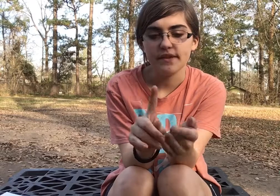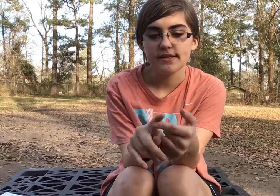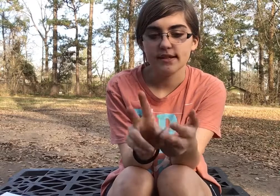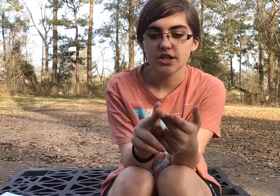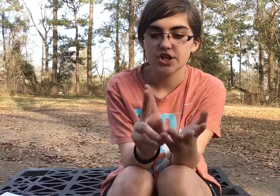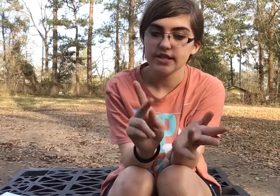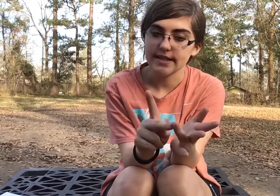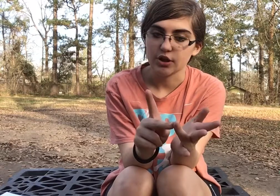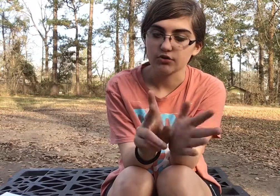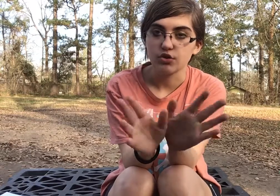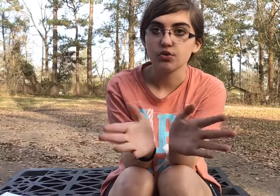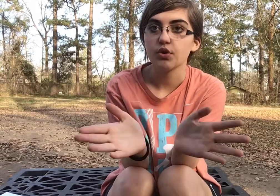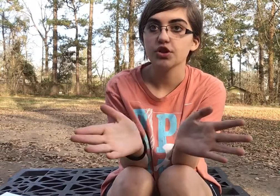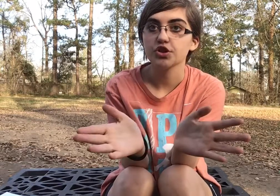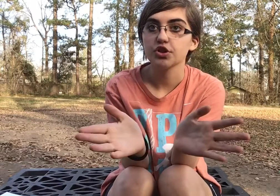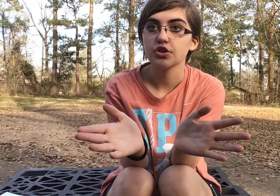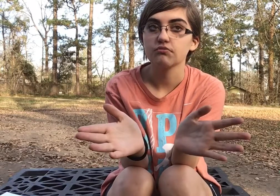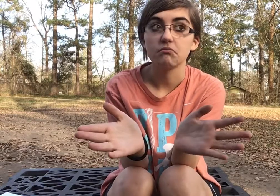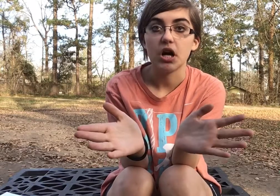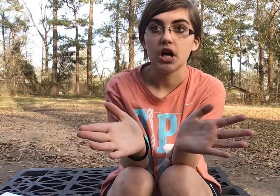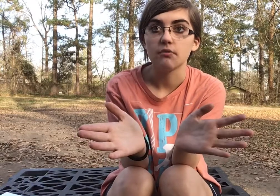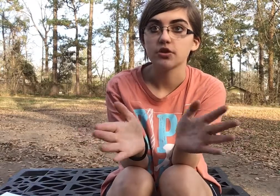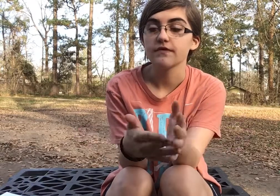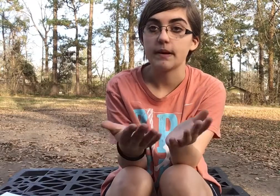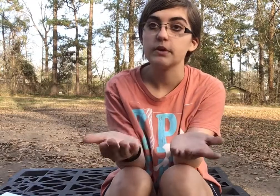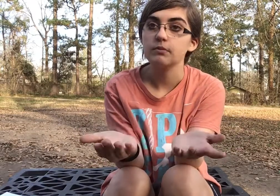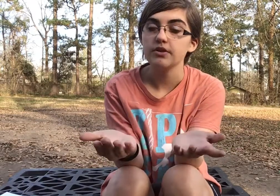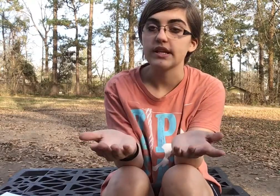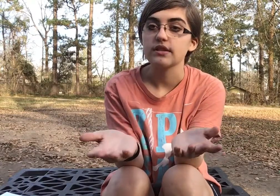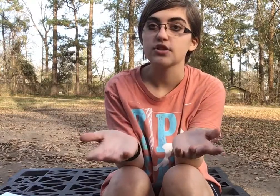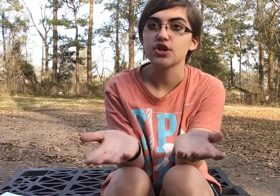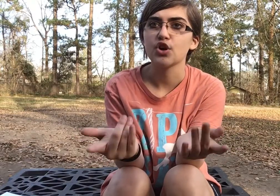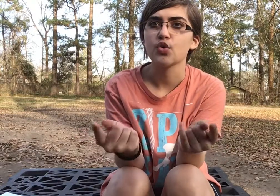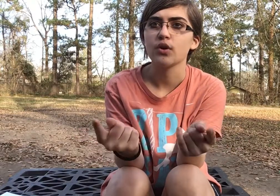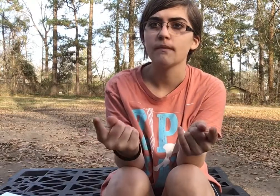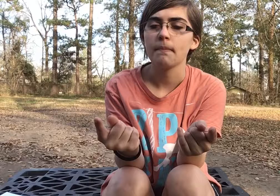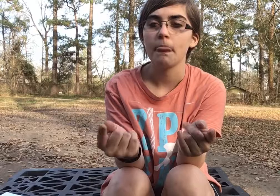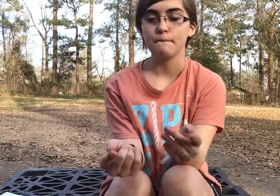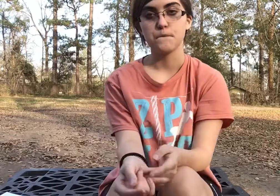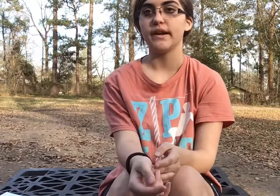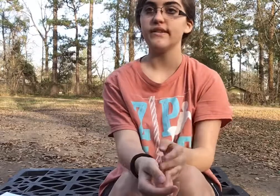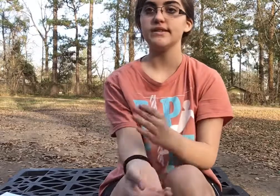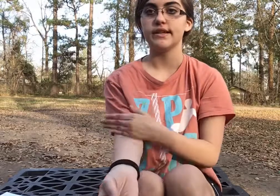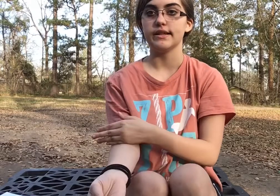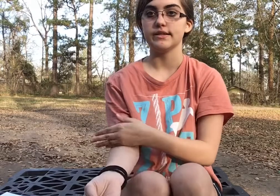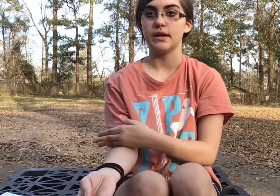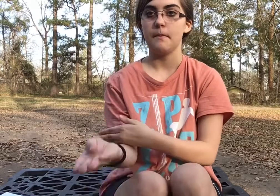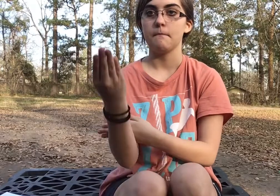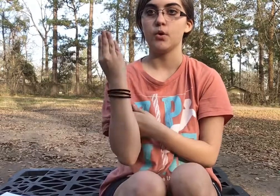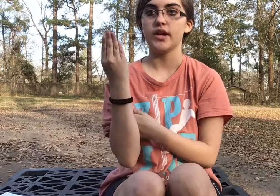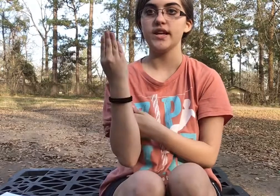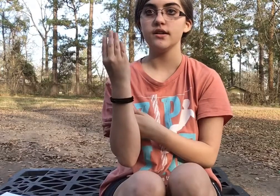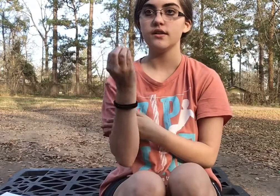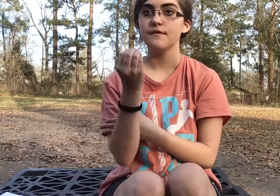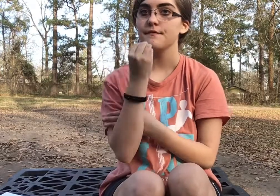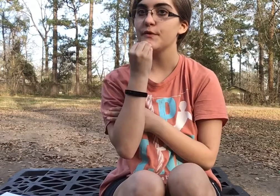breakfast, lunch, and dinner. Those are words your mom or your family will be using. So breakfast is morning